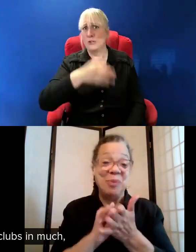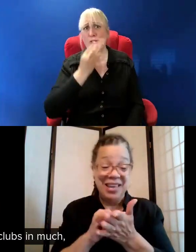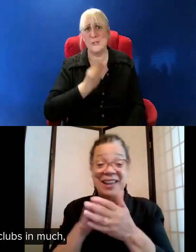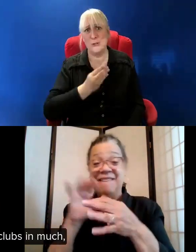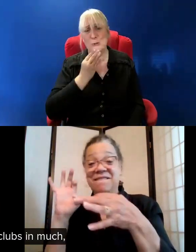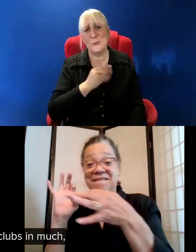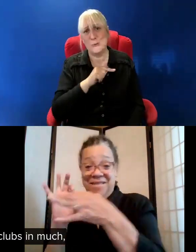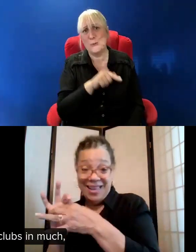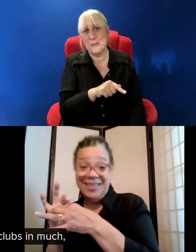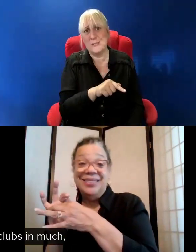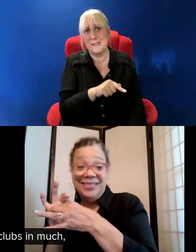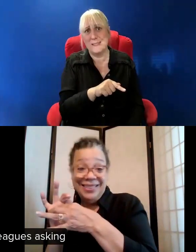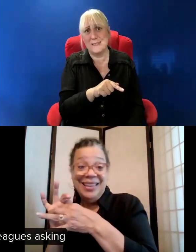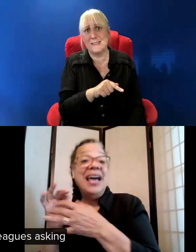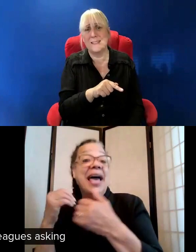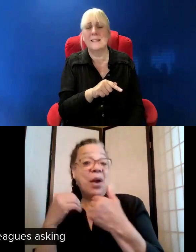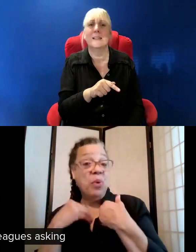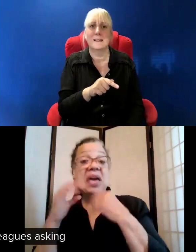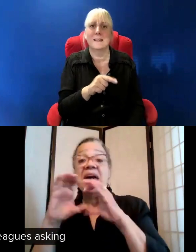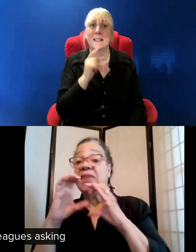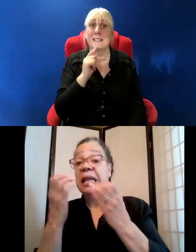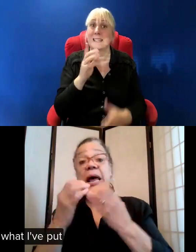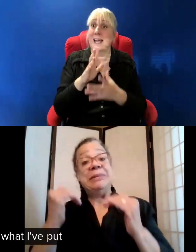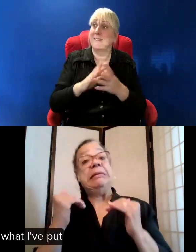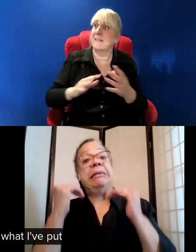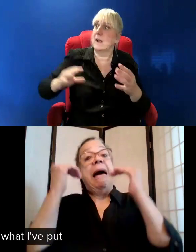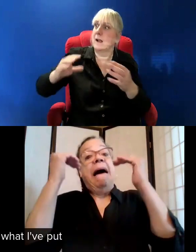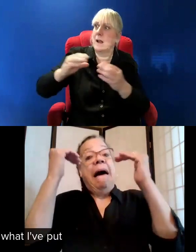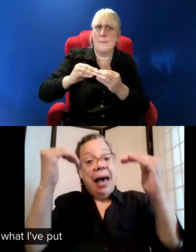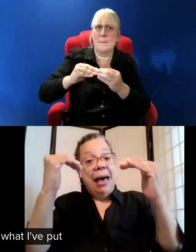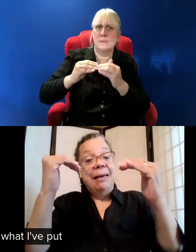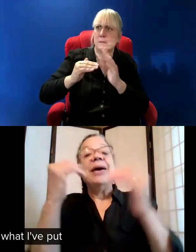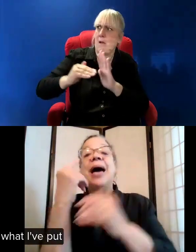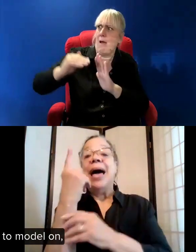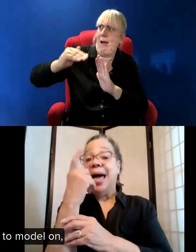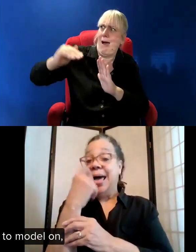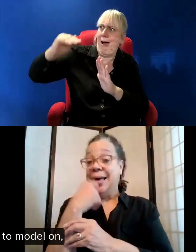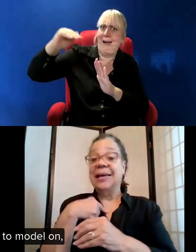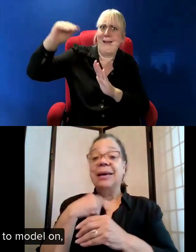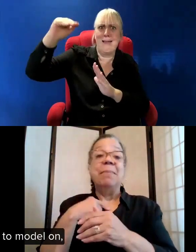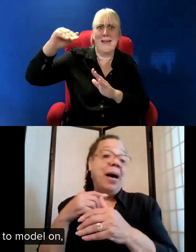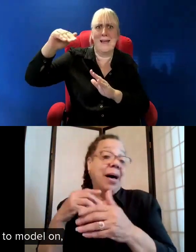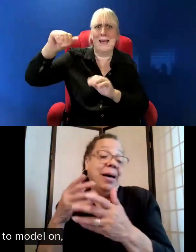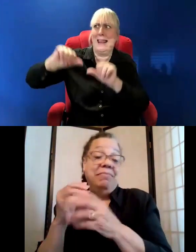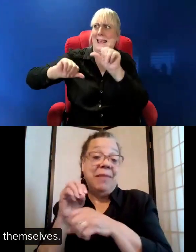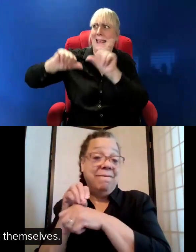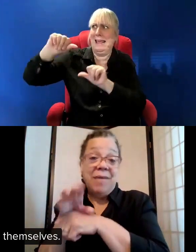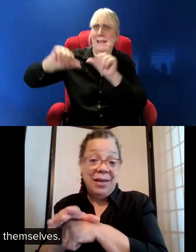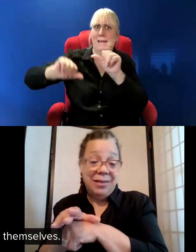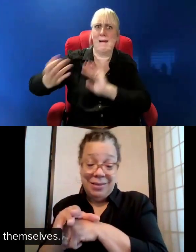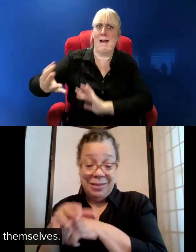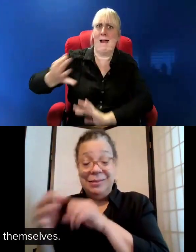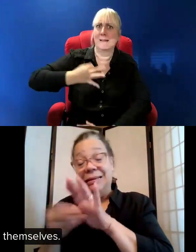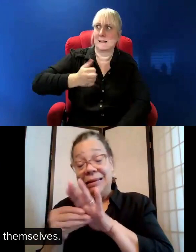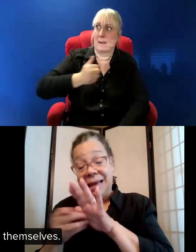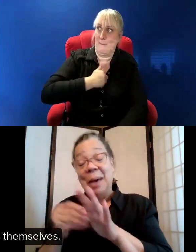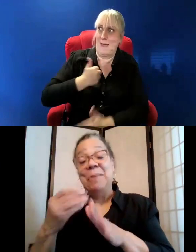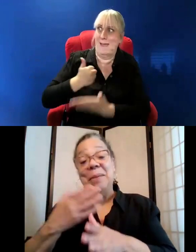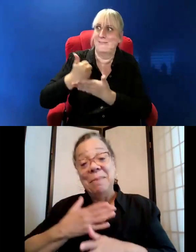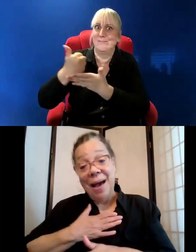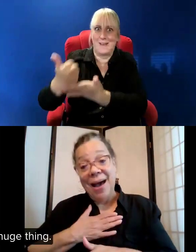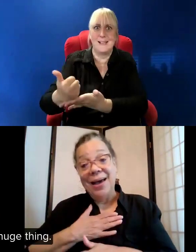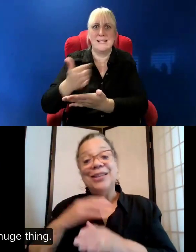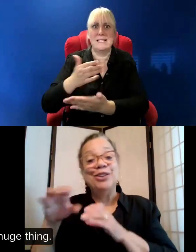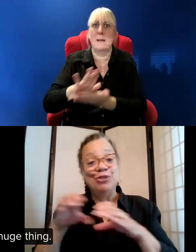in, and we have clubs in much higher leagues asking my advice on what I've put in place there to model on to actually do